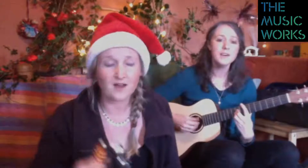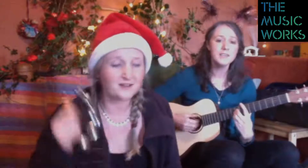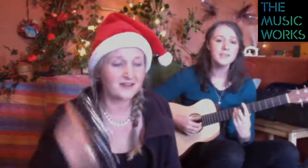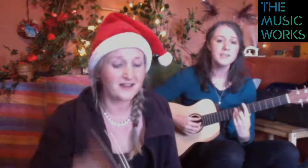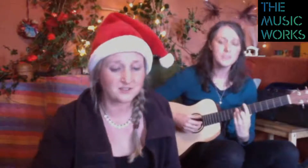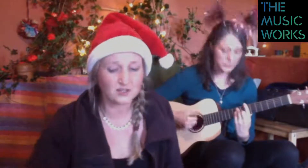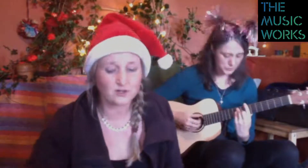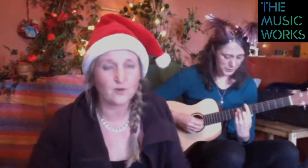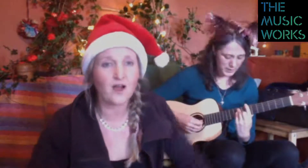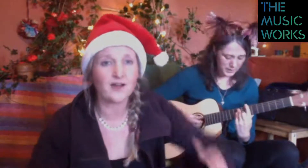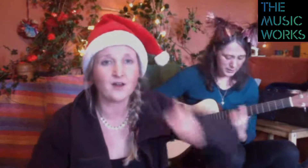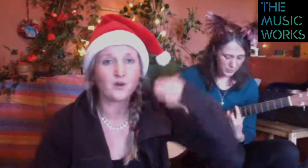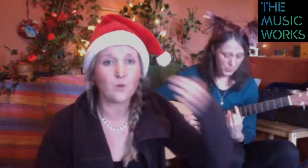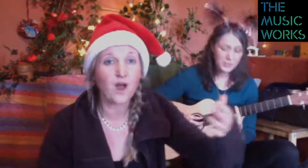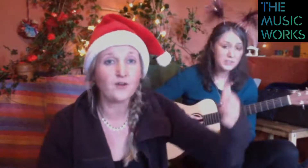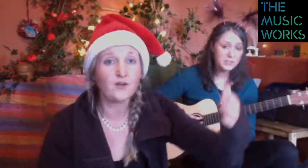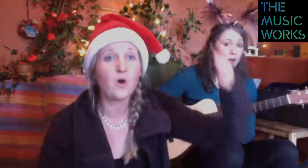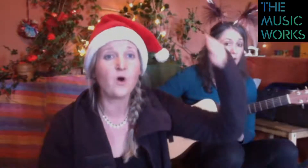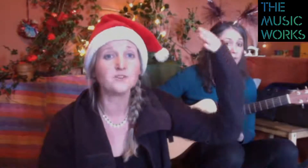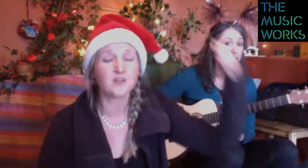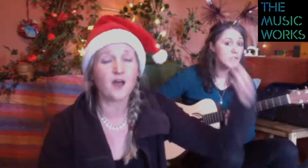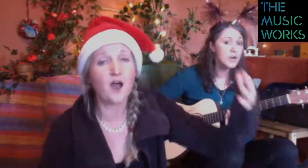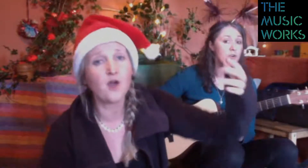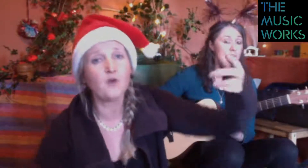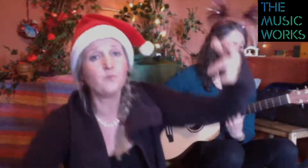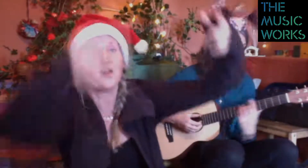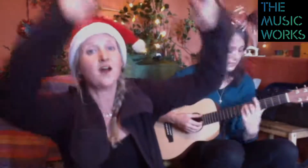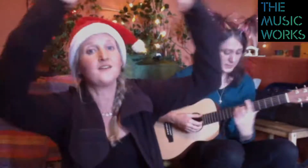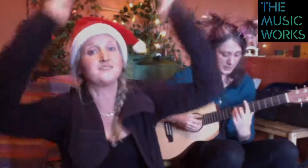it is to ride on a one-horse open